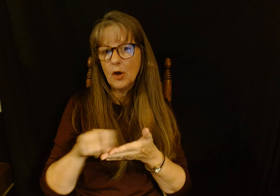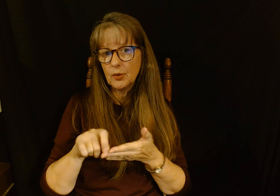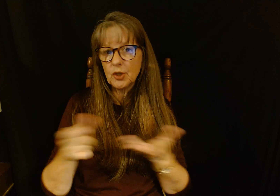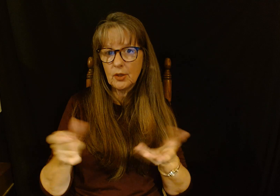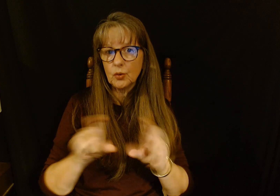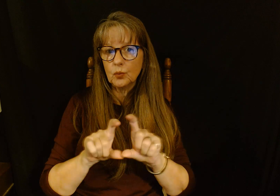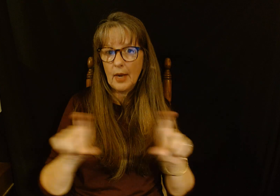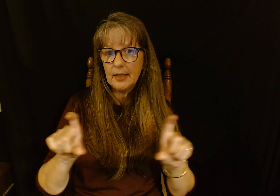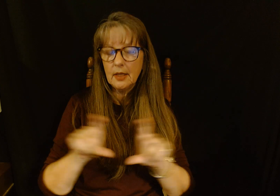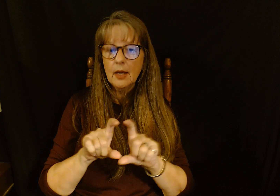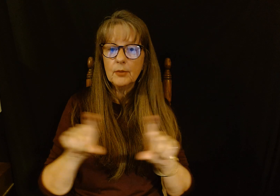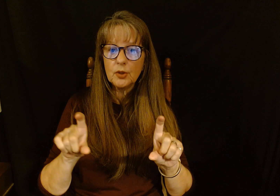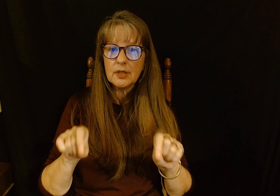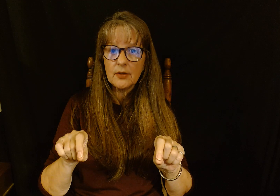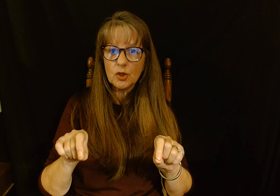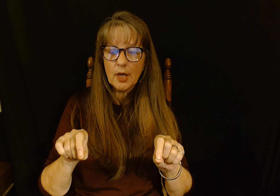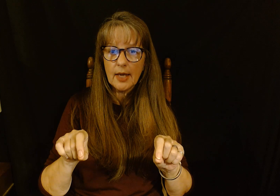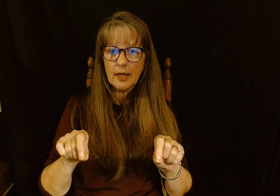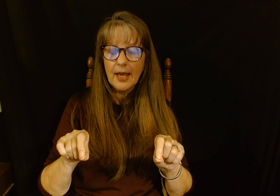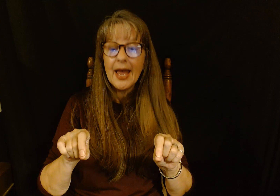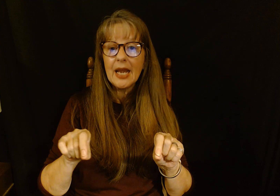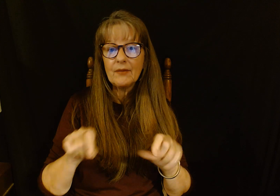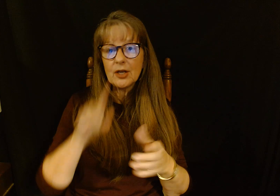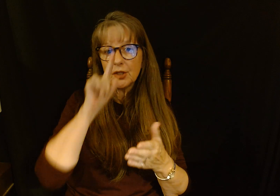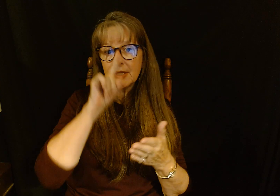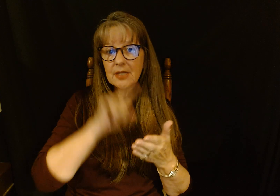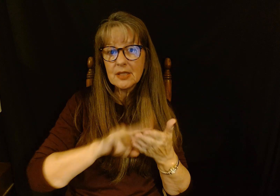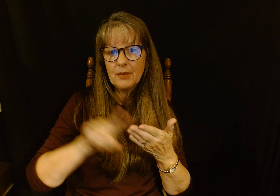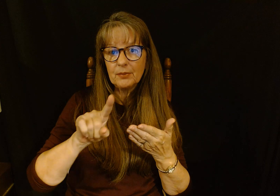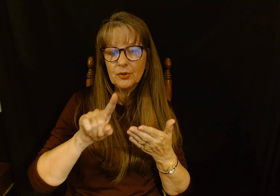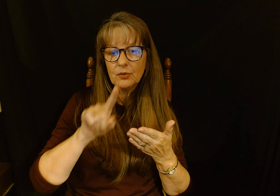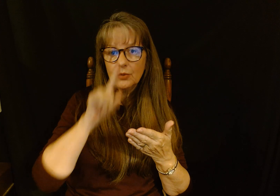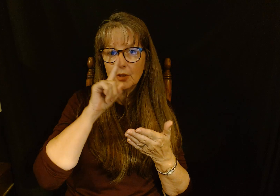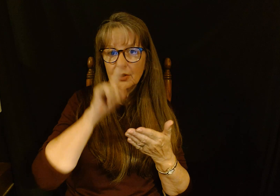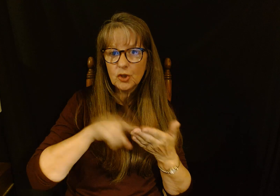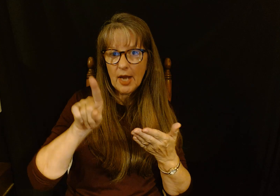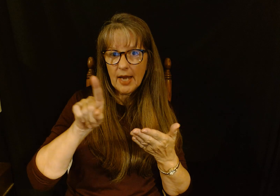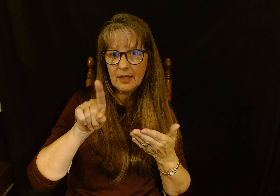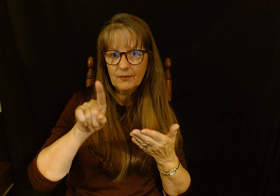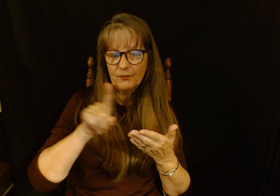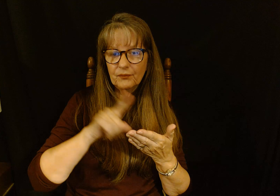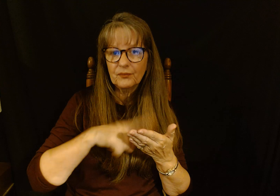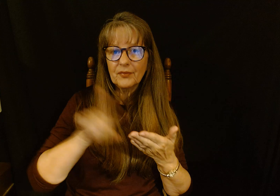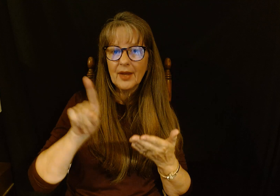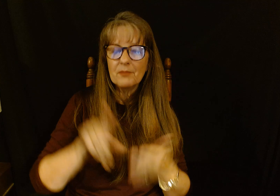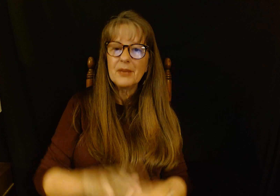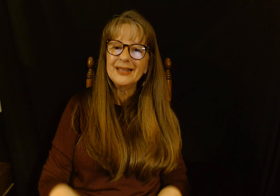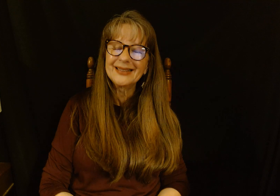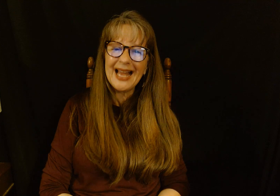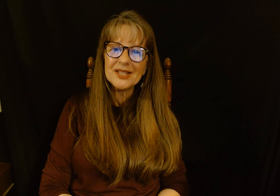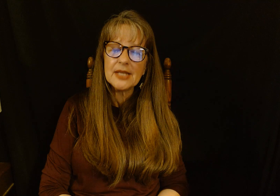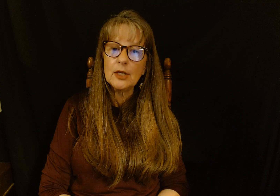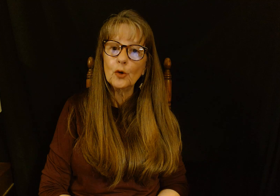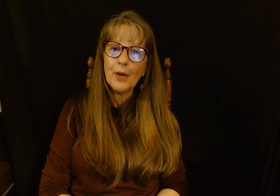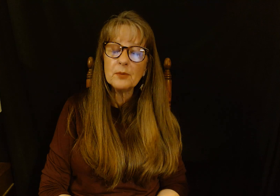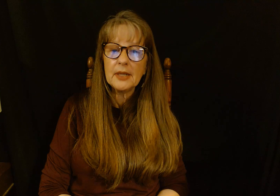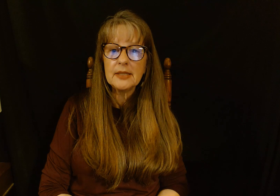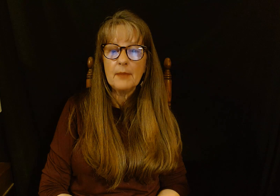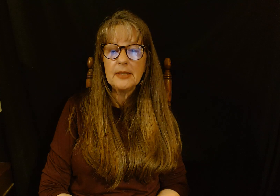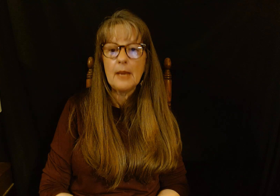check to write, but you can say the check. And I've actually seen some people do check, but that's incorrect because that means I'm going